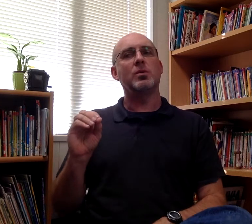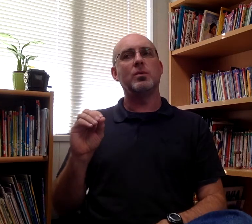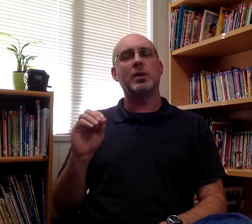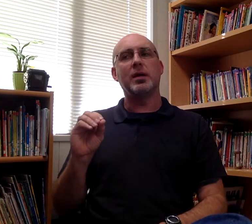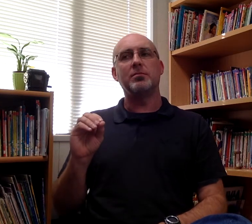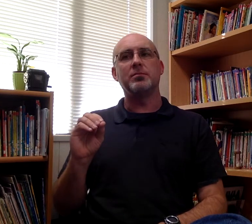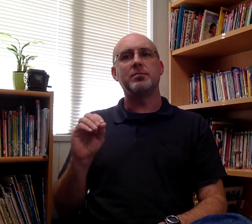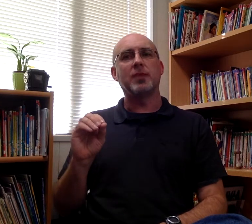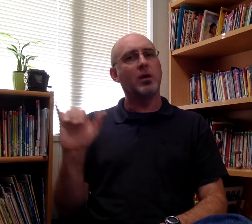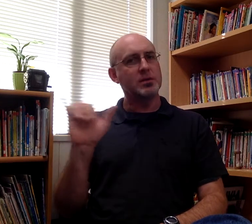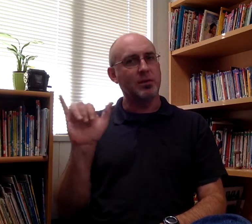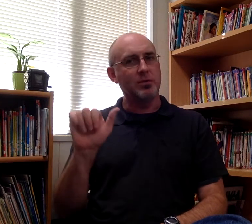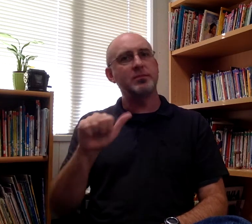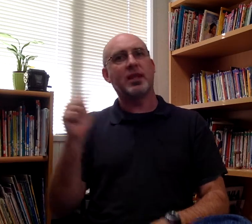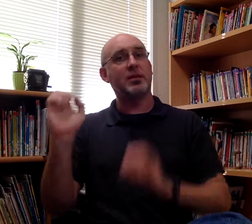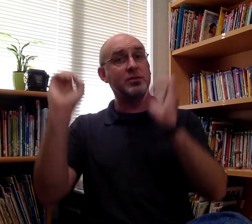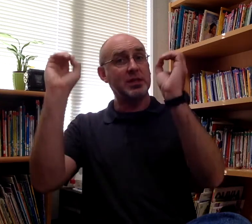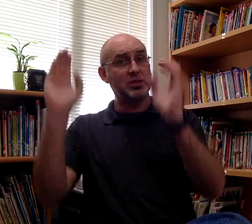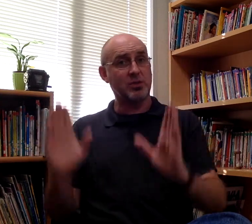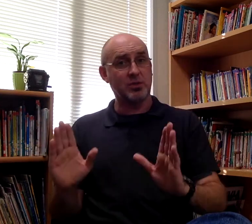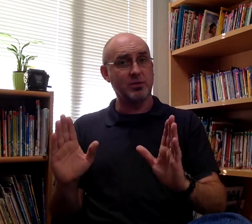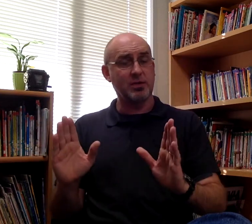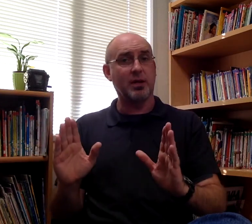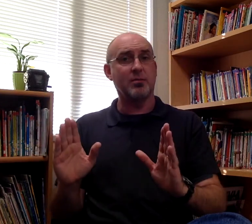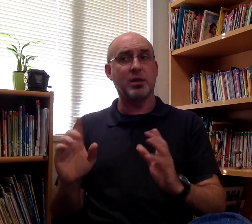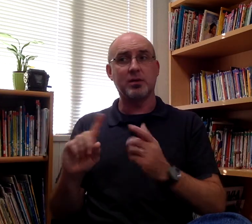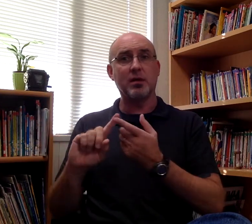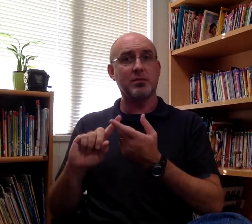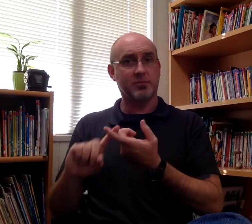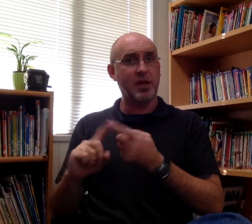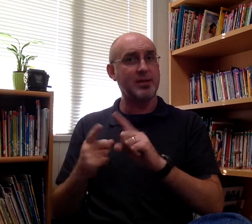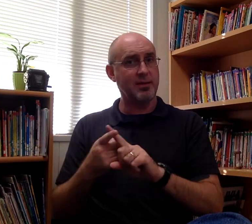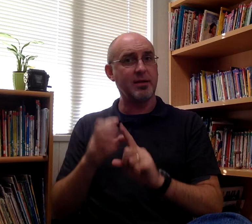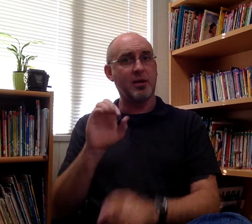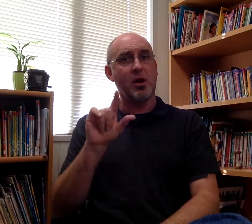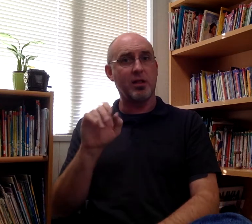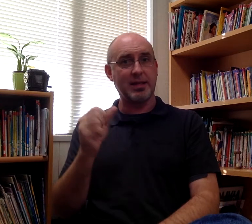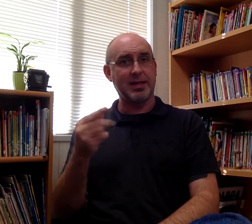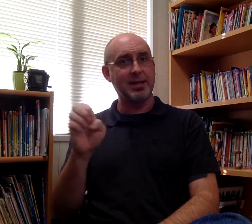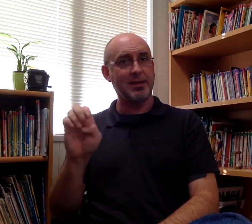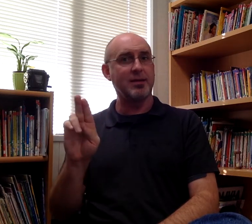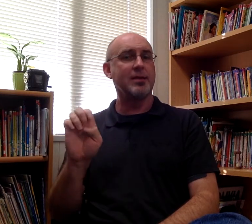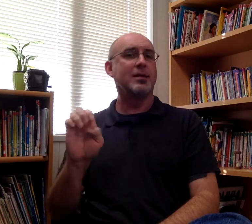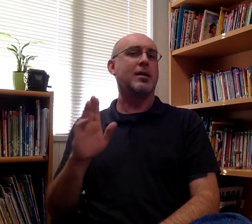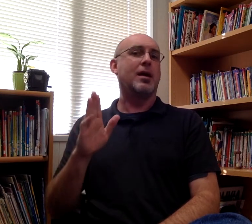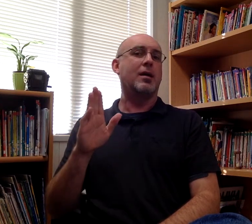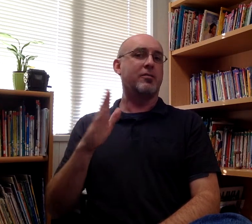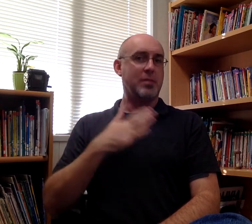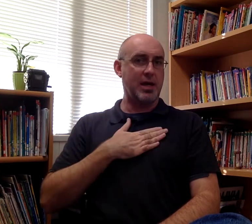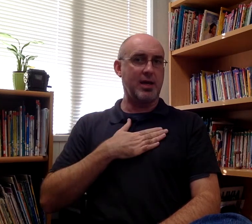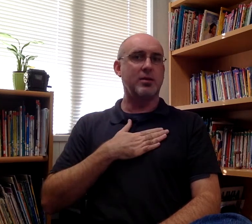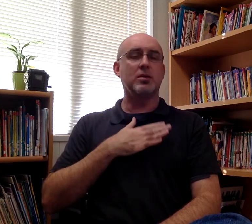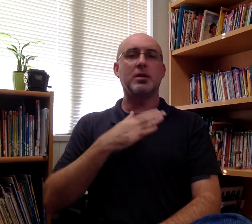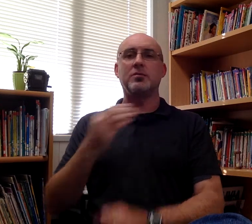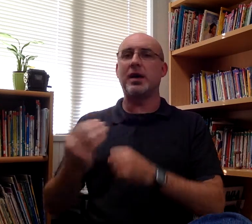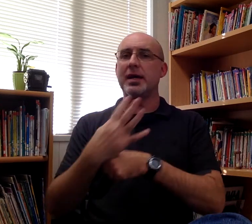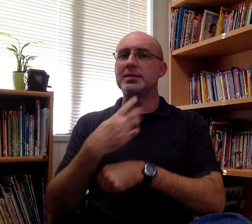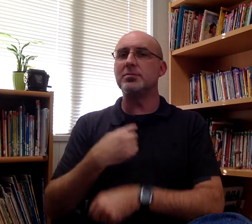So also, another teacher, a friend and a colleague of mine, advised me